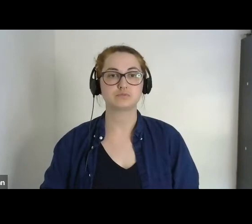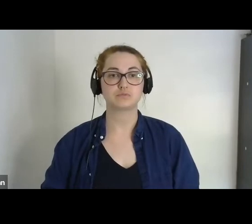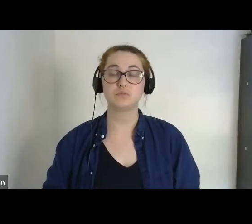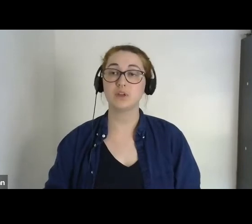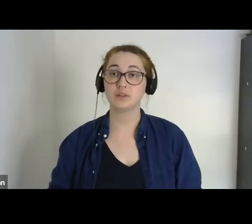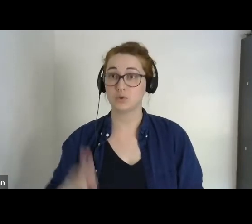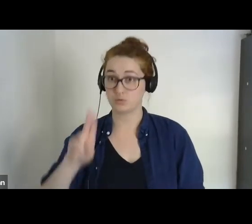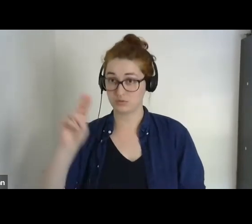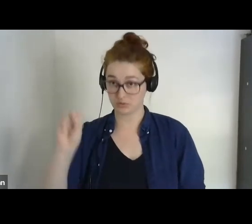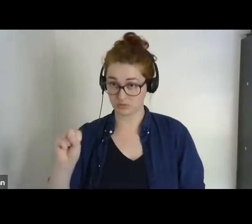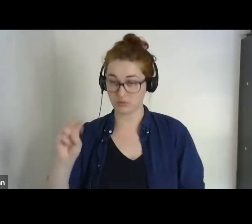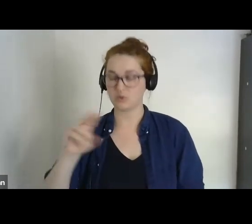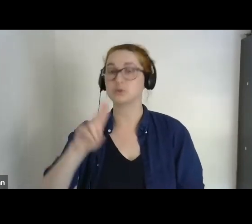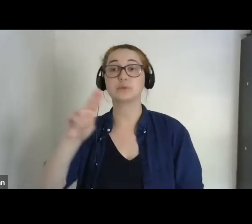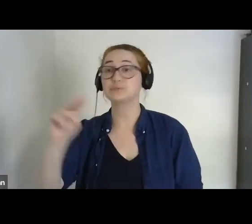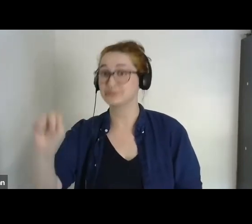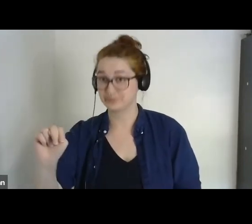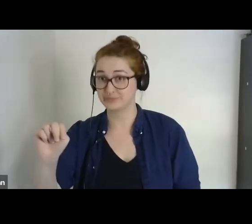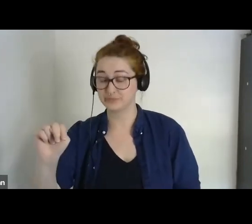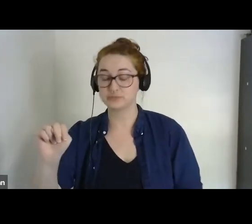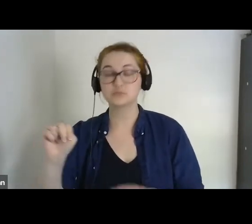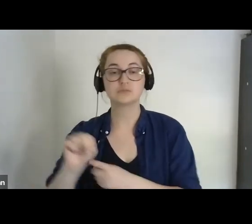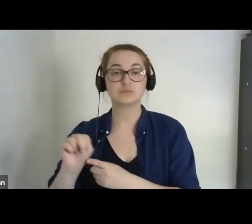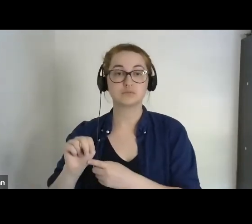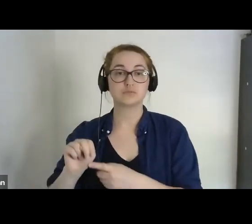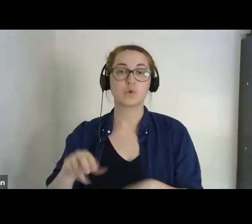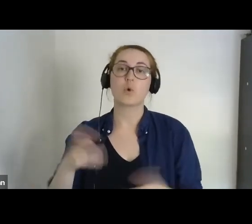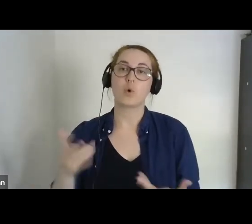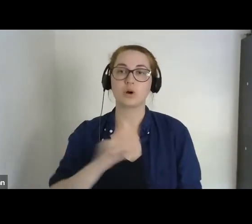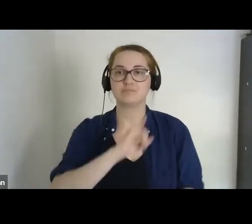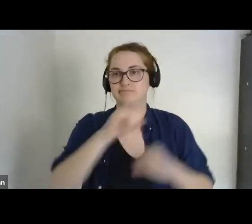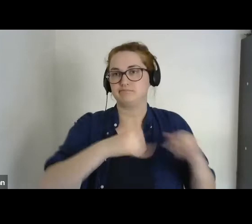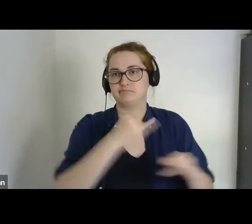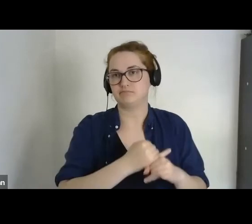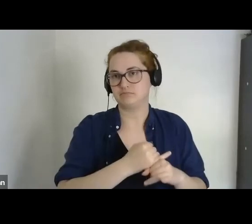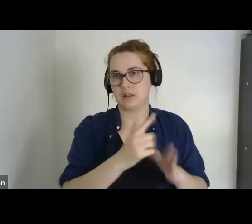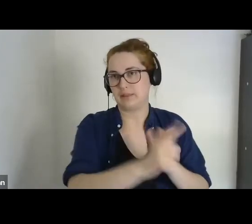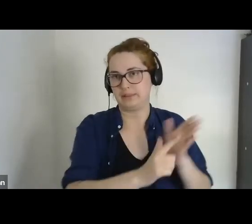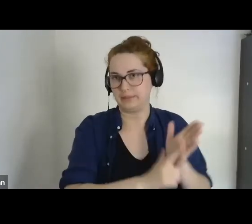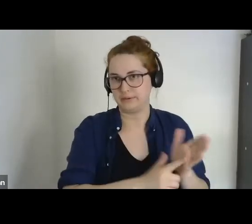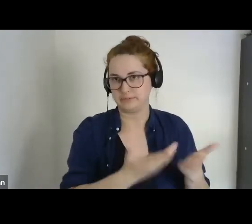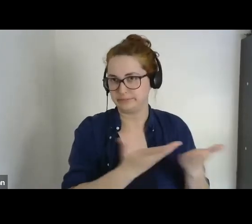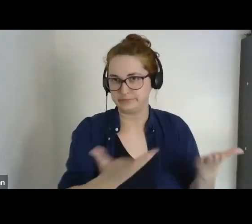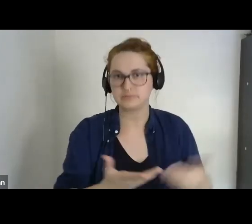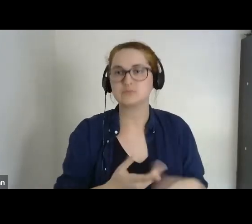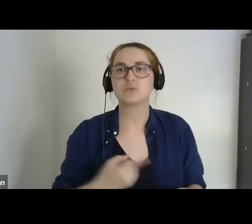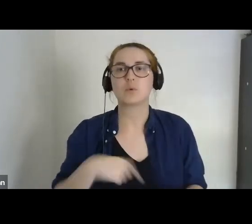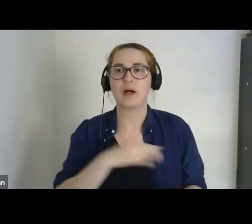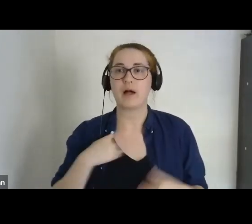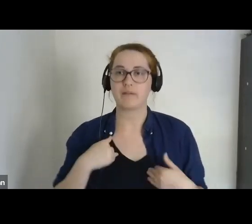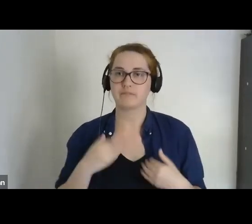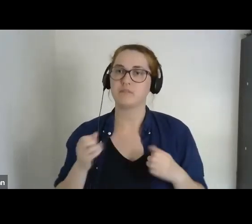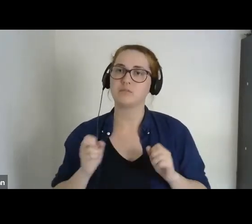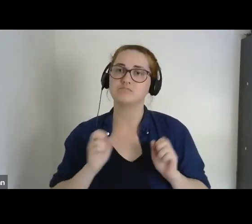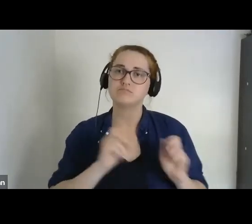system and in other international legal forums, there are also opportunities to raise awareness